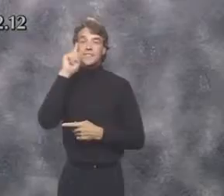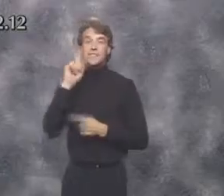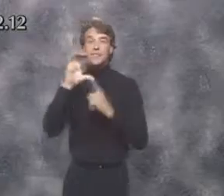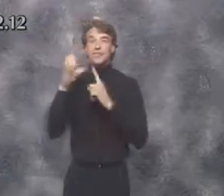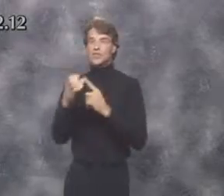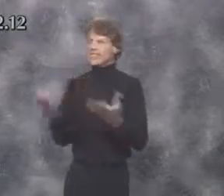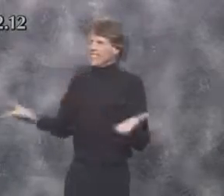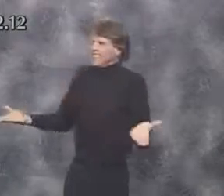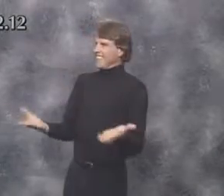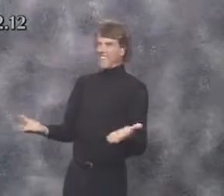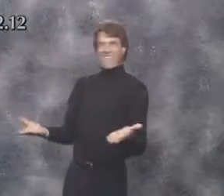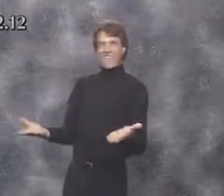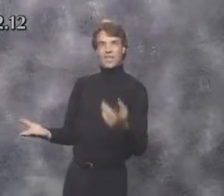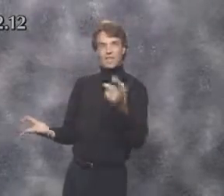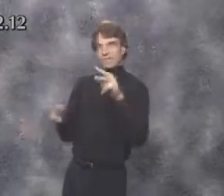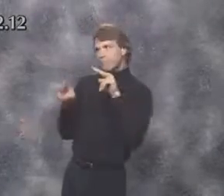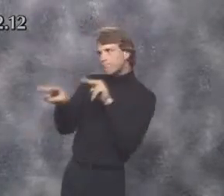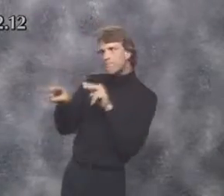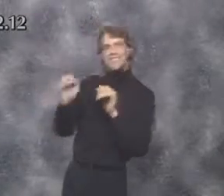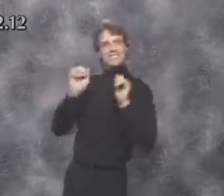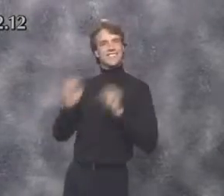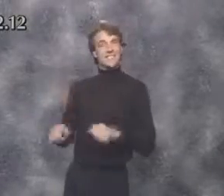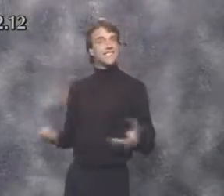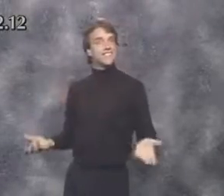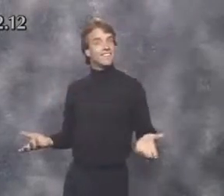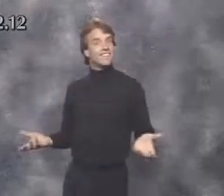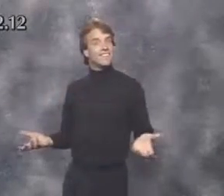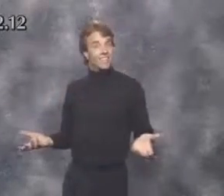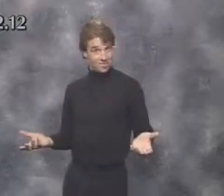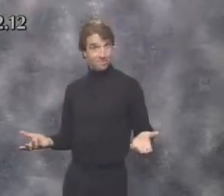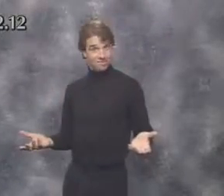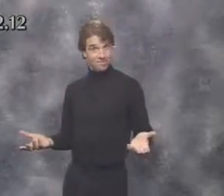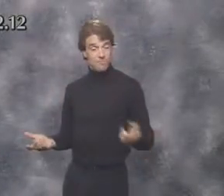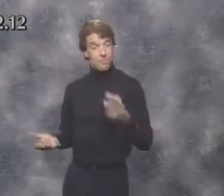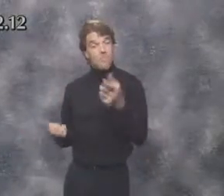No, the deaf culture is here, and you can learn it here.